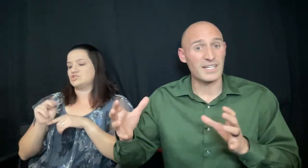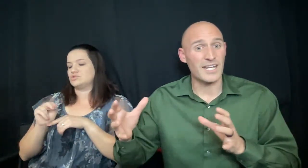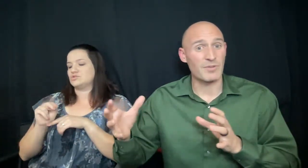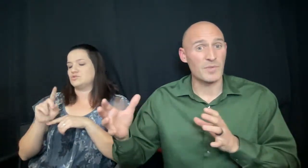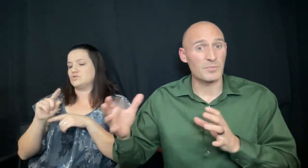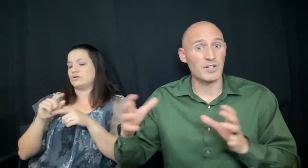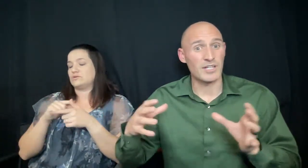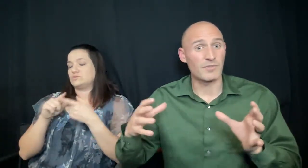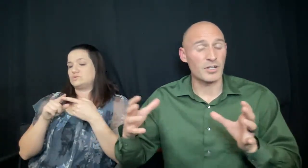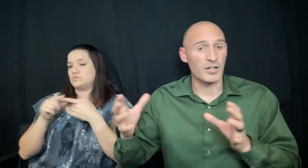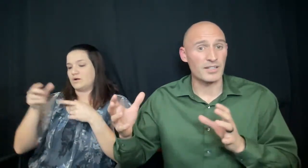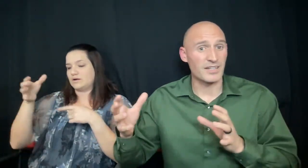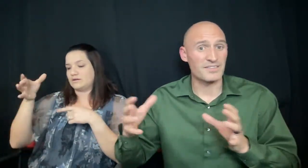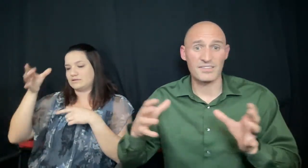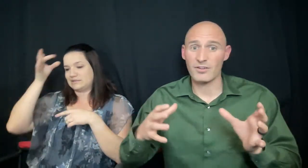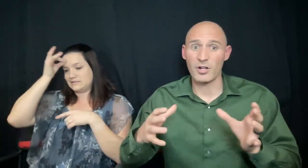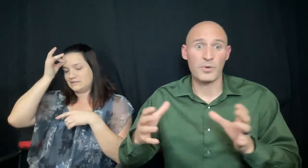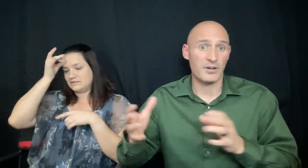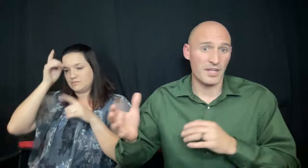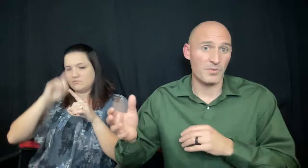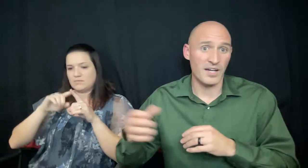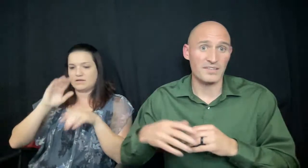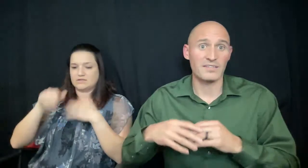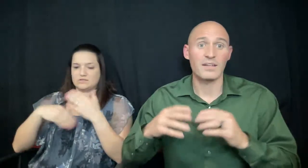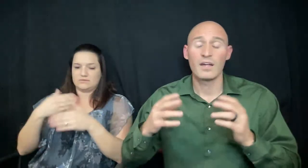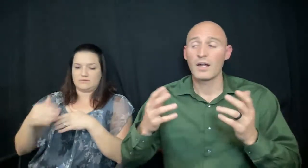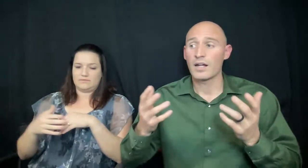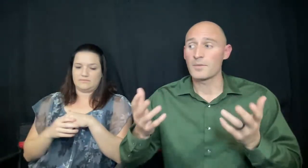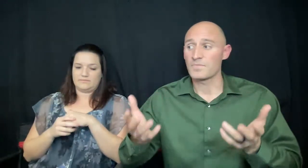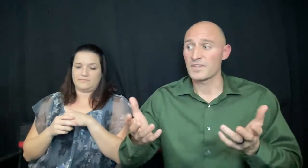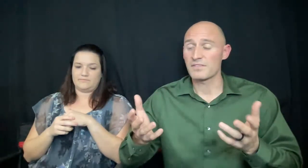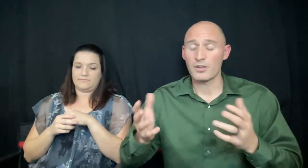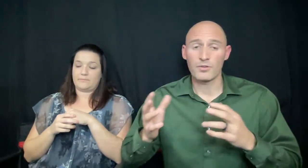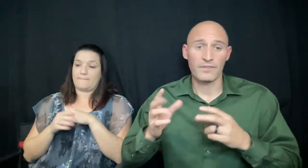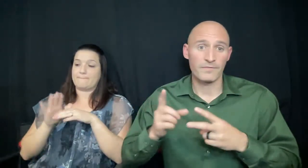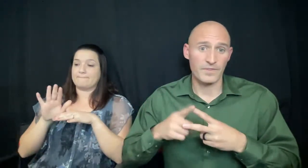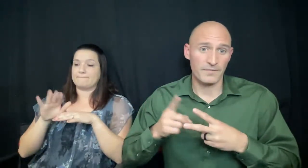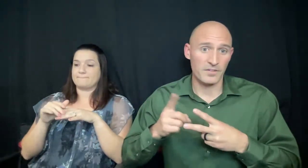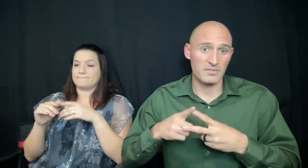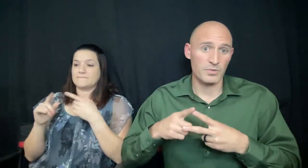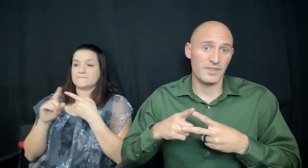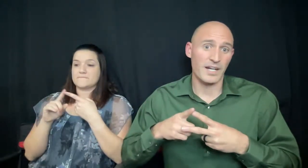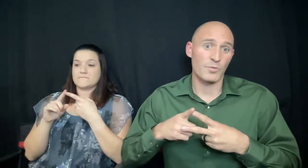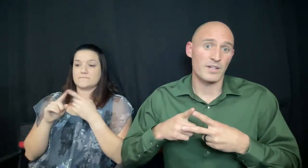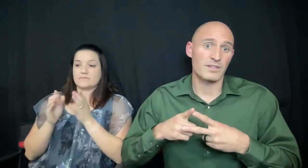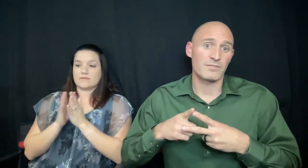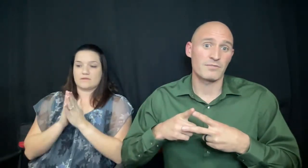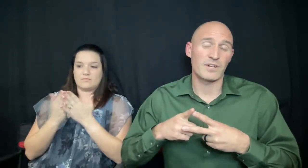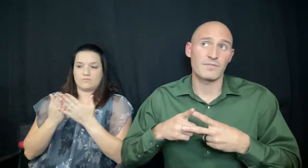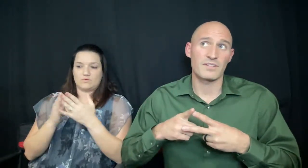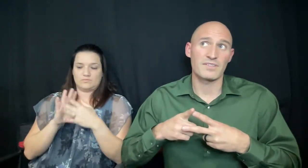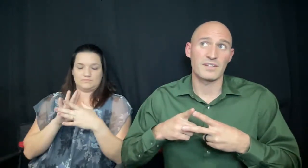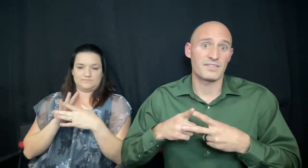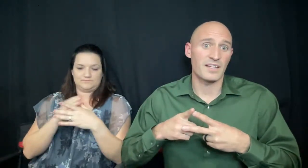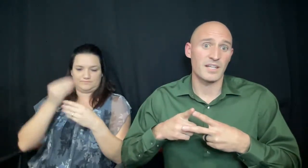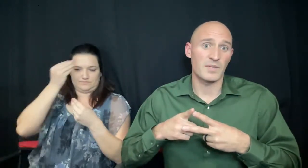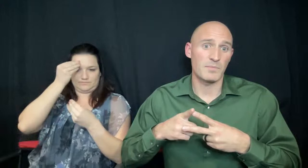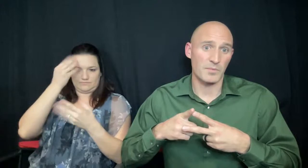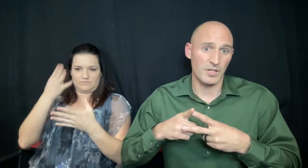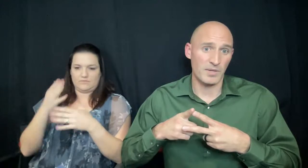and remembering and recalling is just all part of that process. So the first book that I wanted to reference is Unlimited Memory by